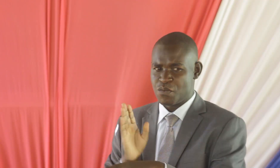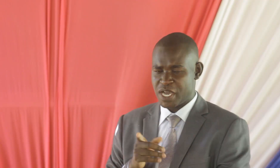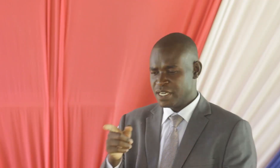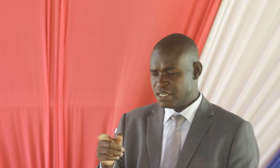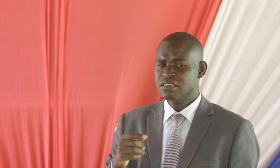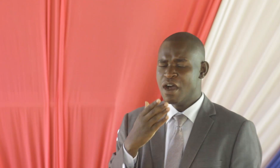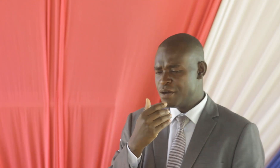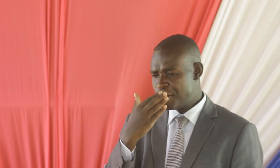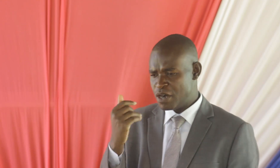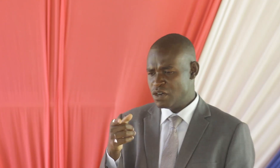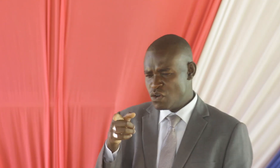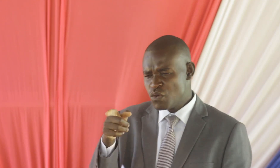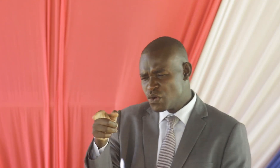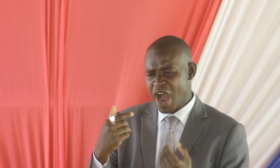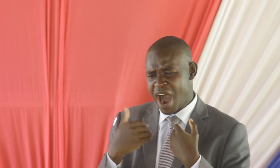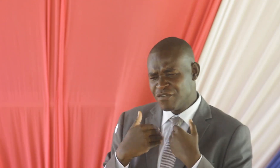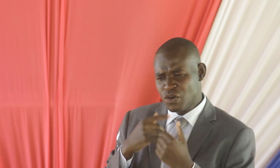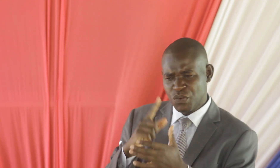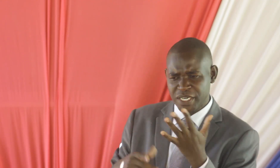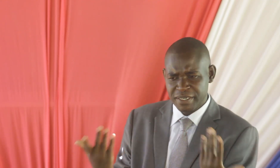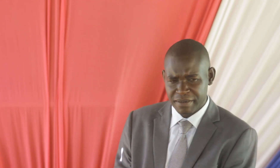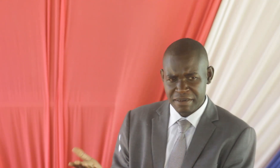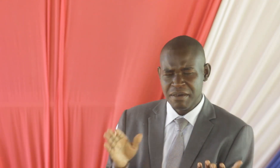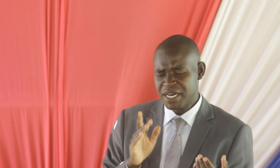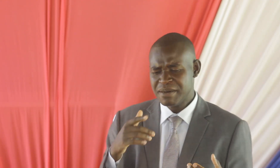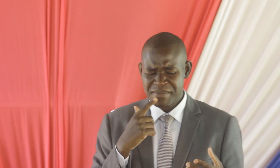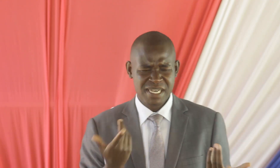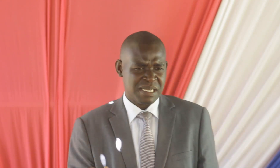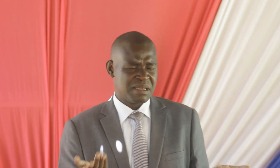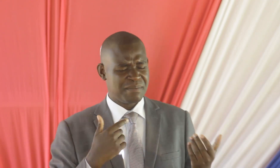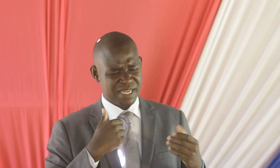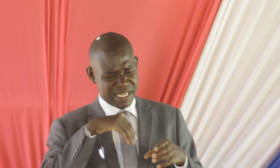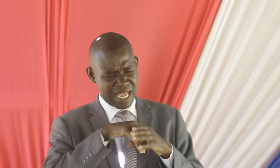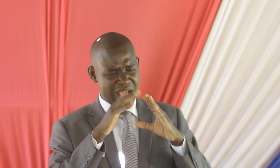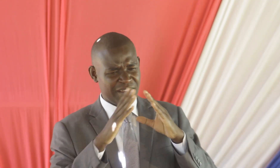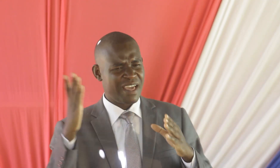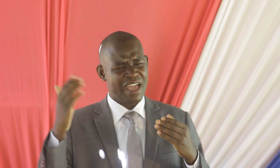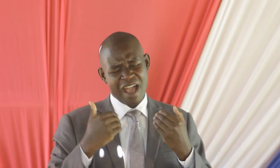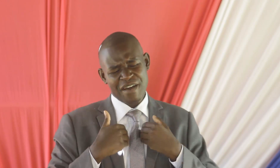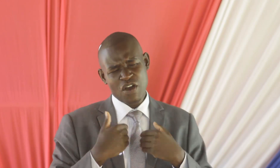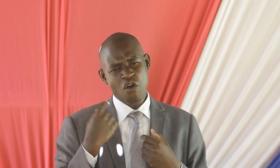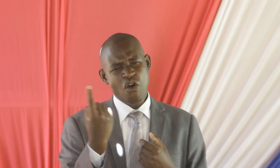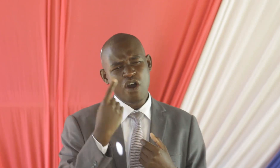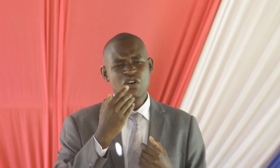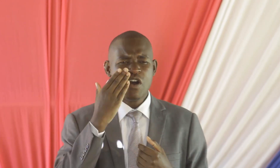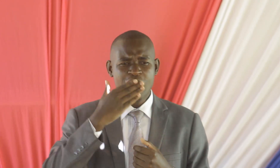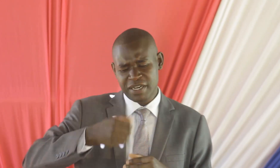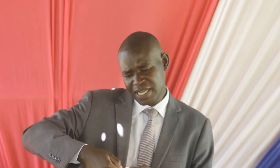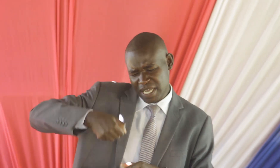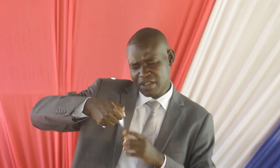said, gave a special advice. What do you have in your